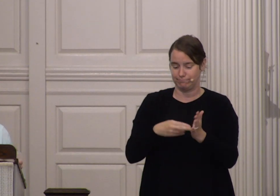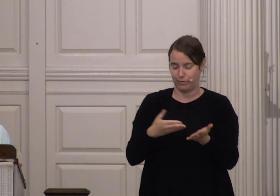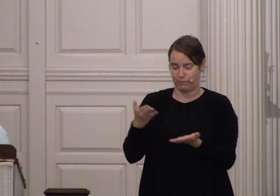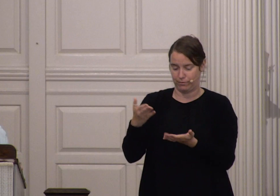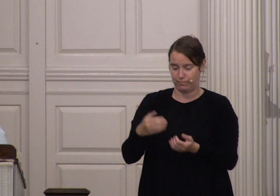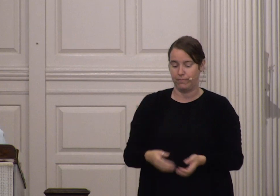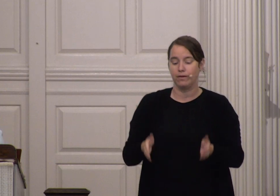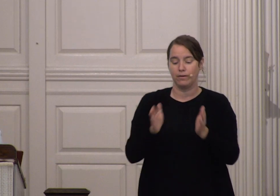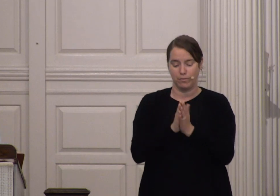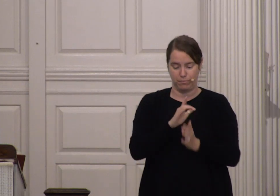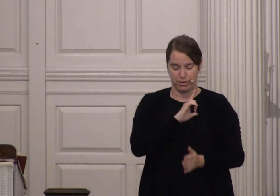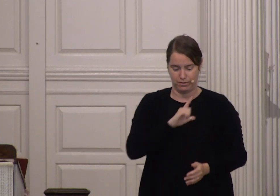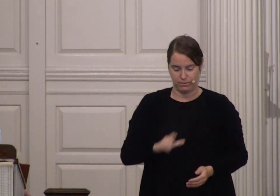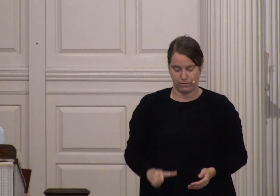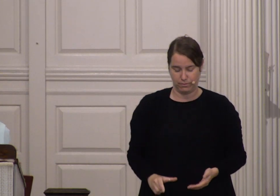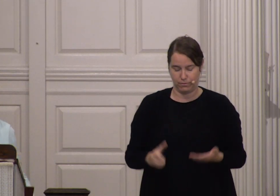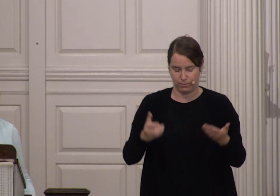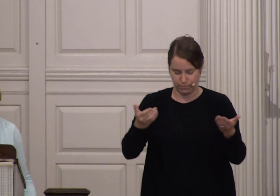us pray to the Lord.